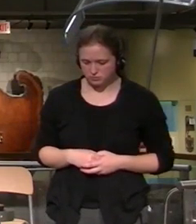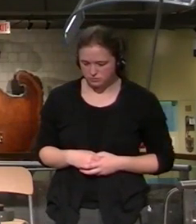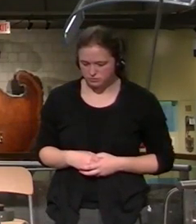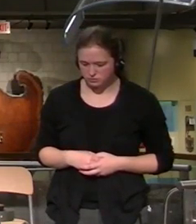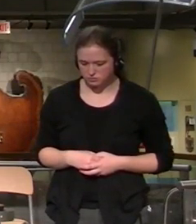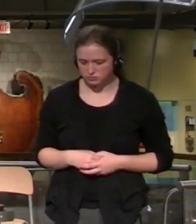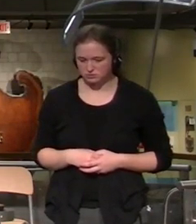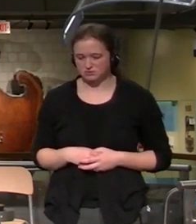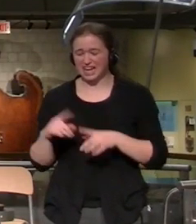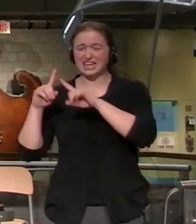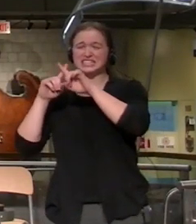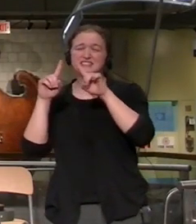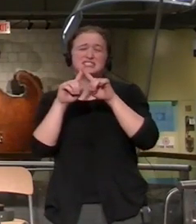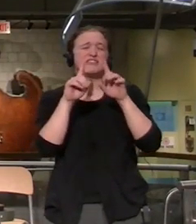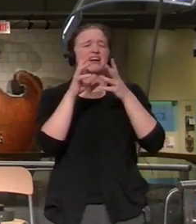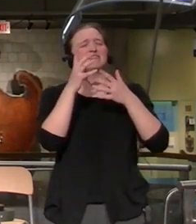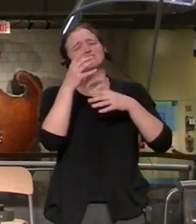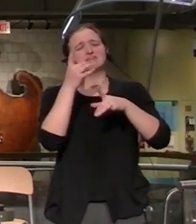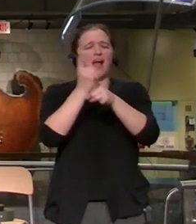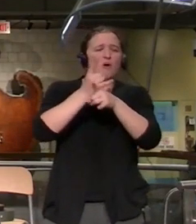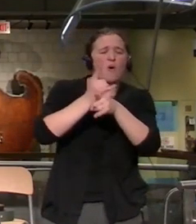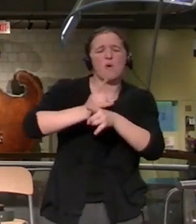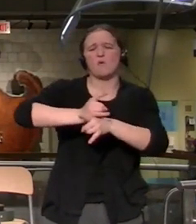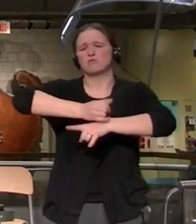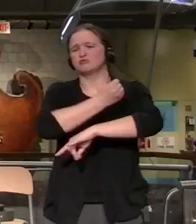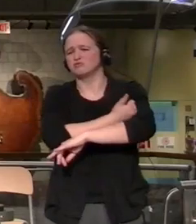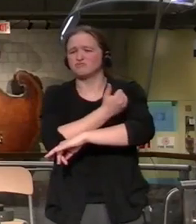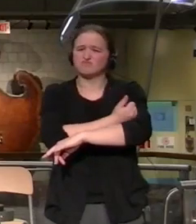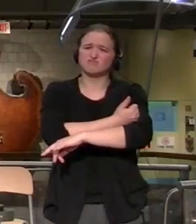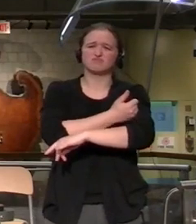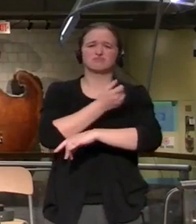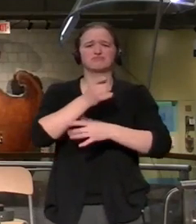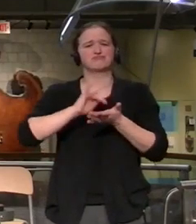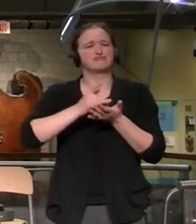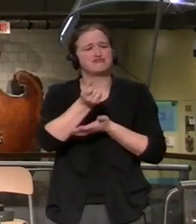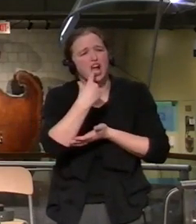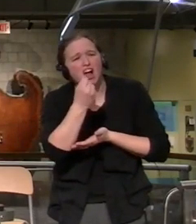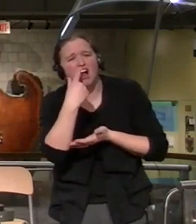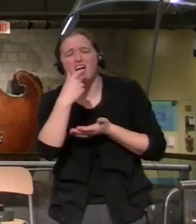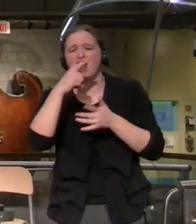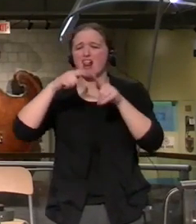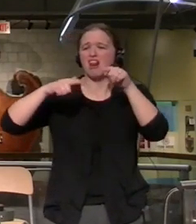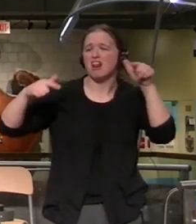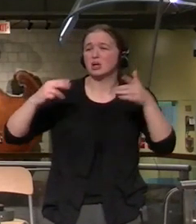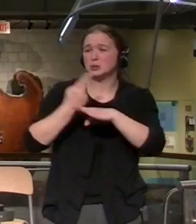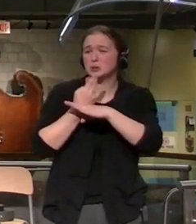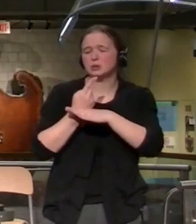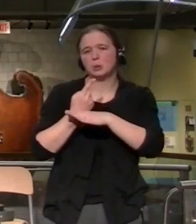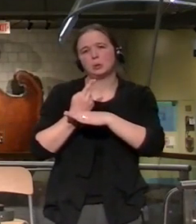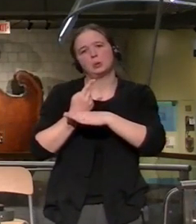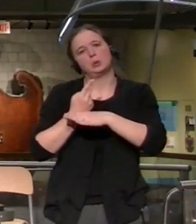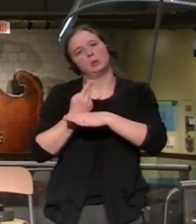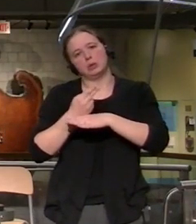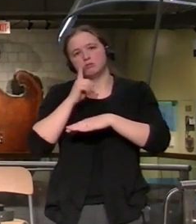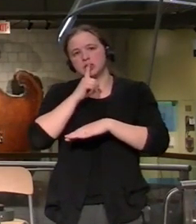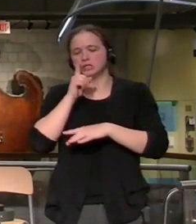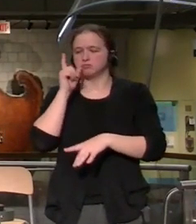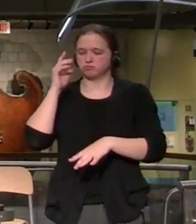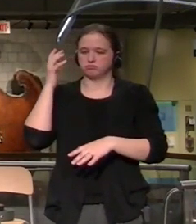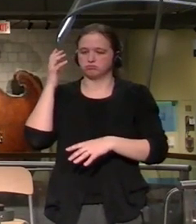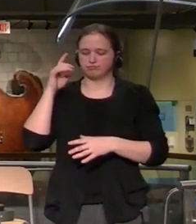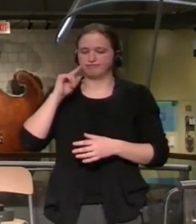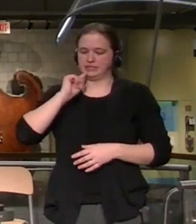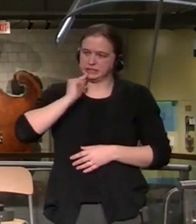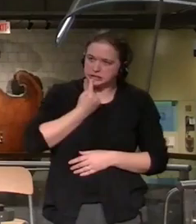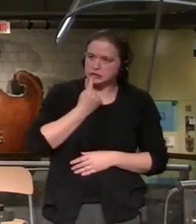very much more vulnerable to these substances, particularly the frontal lobe and the memory center, compared to adults. And our goal and